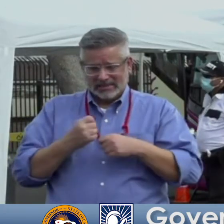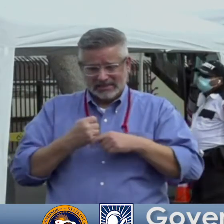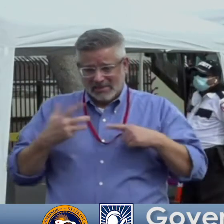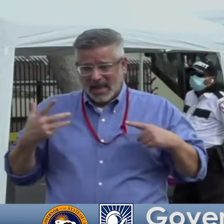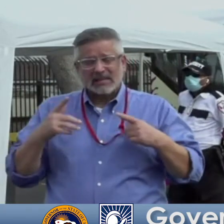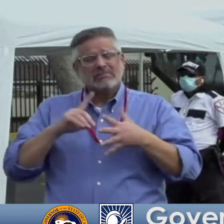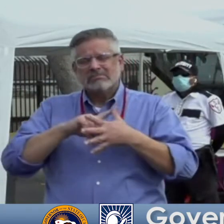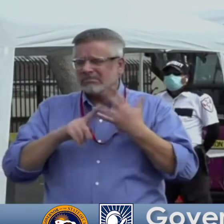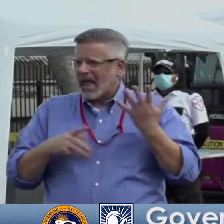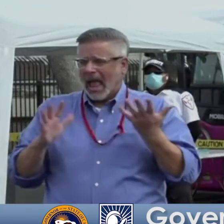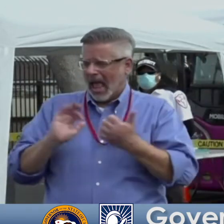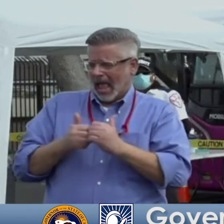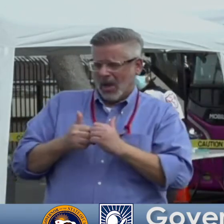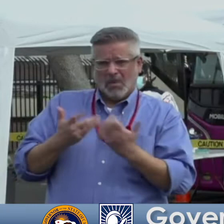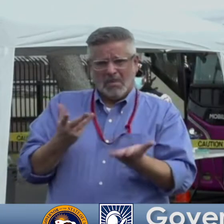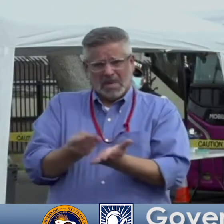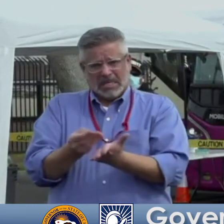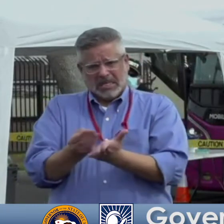Yeah.